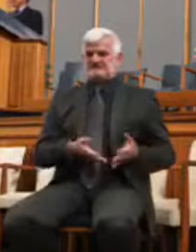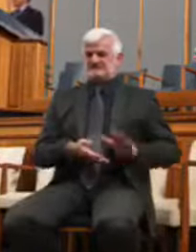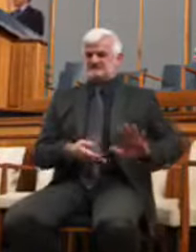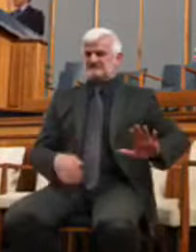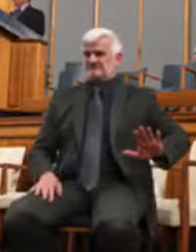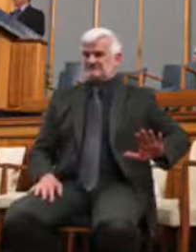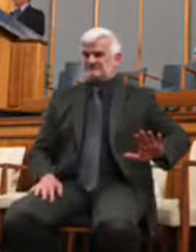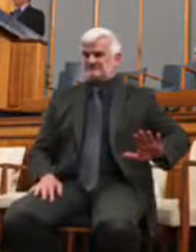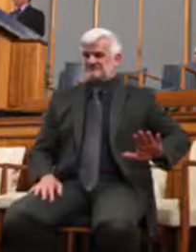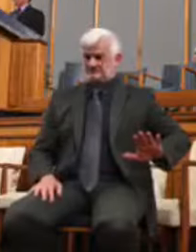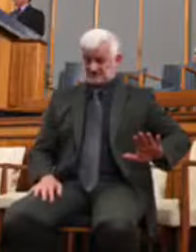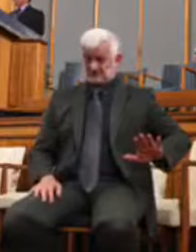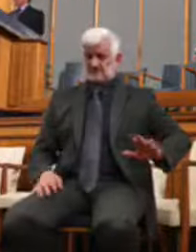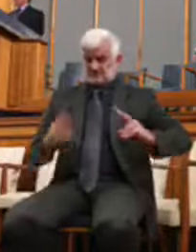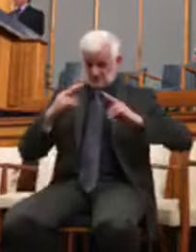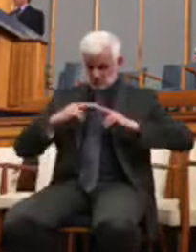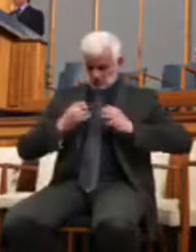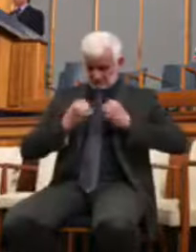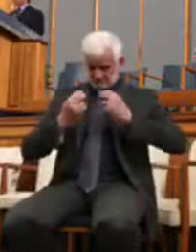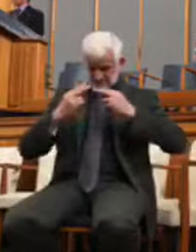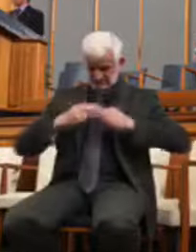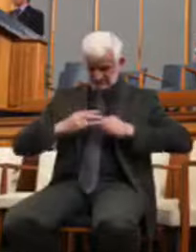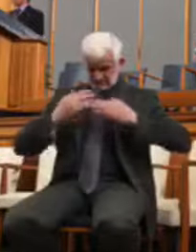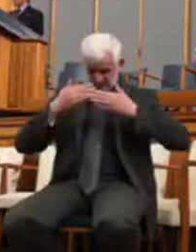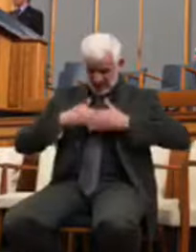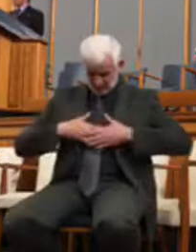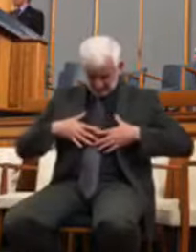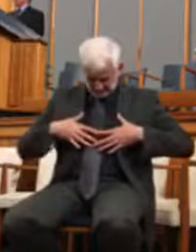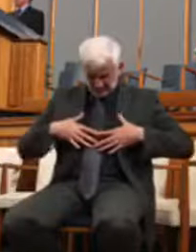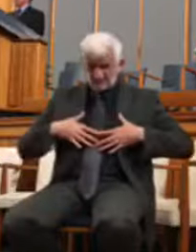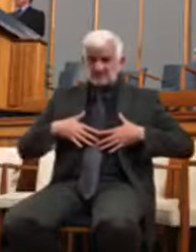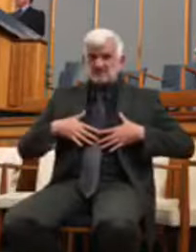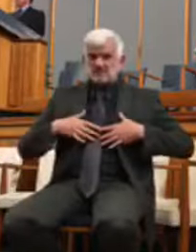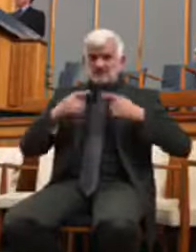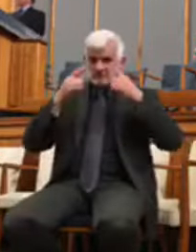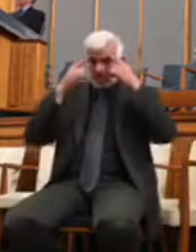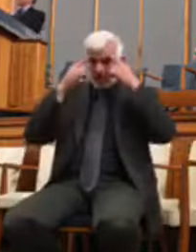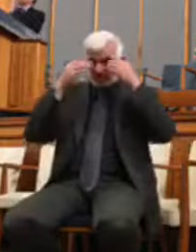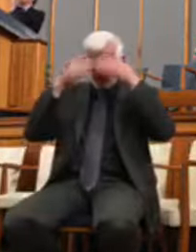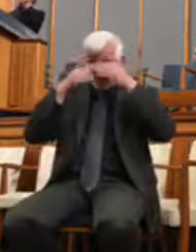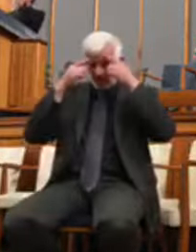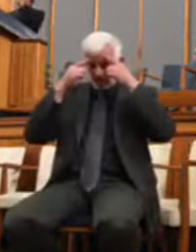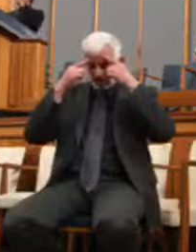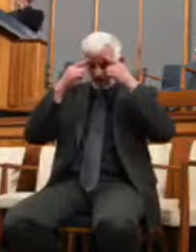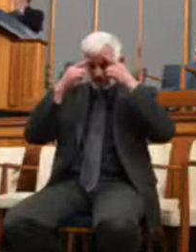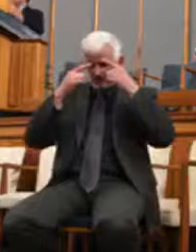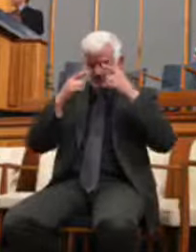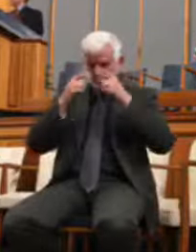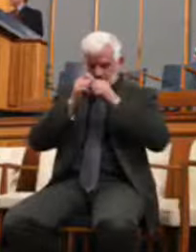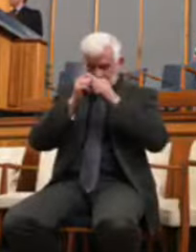the darkness in my heart. I see the darkness in my mind. And and I see God is